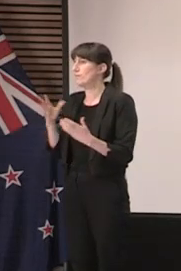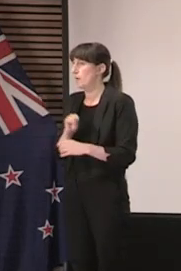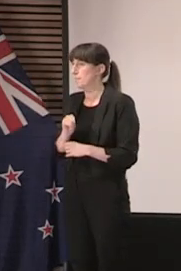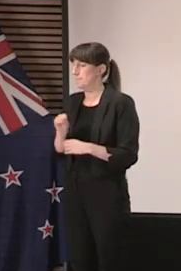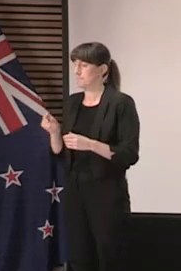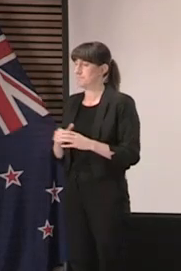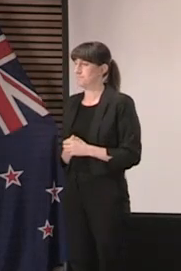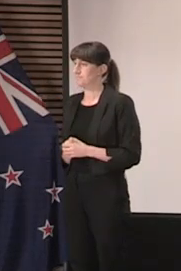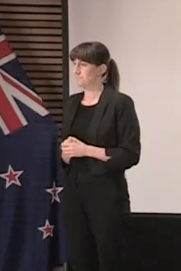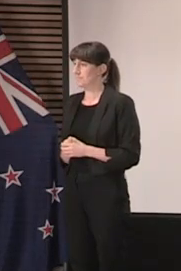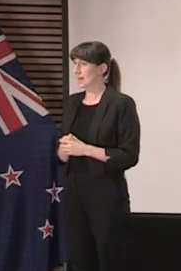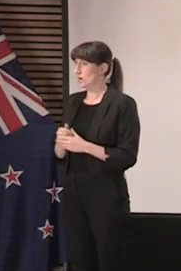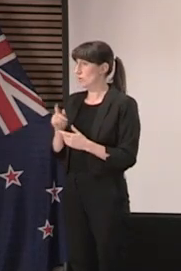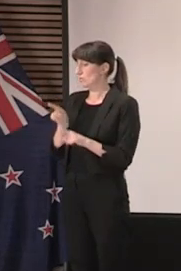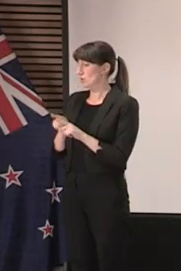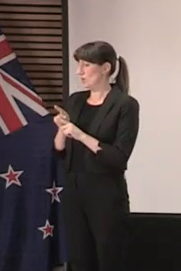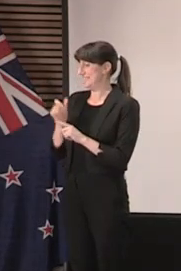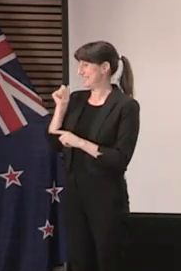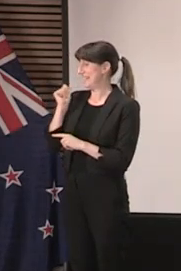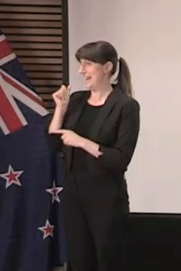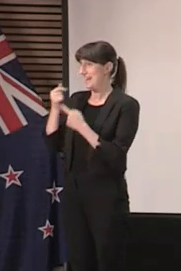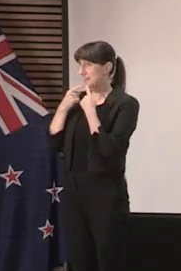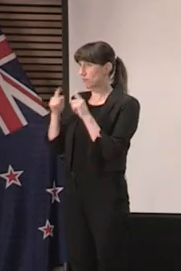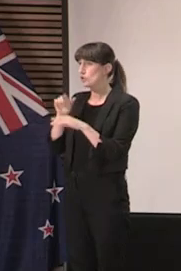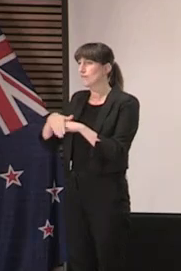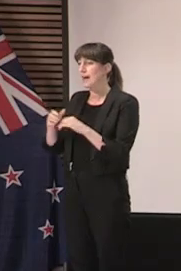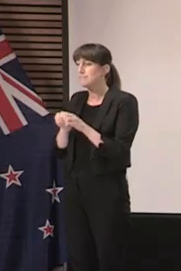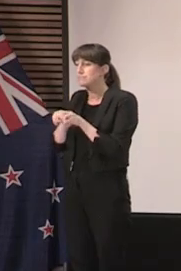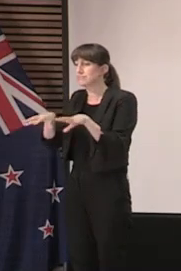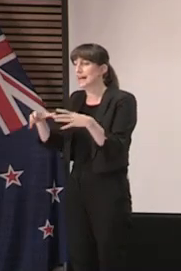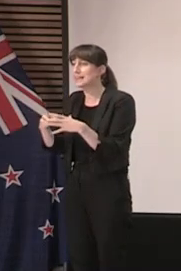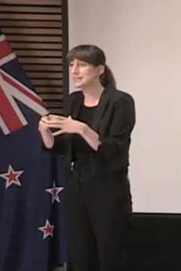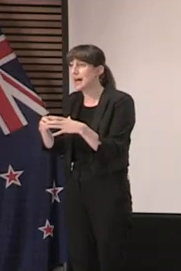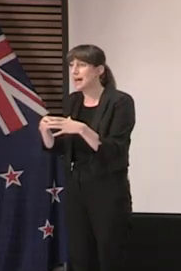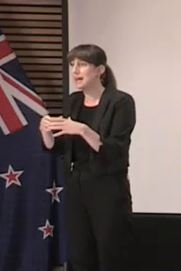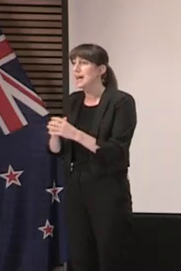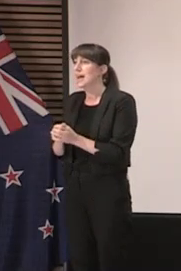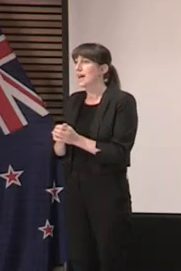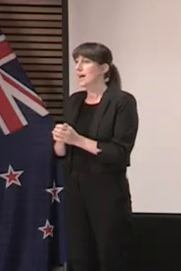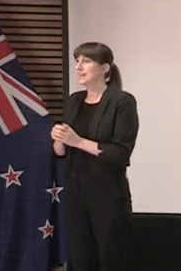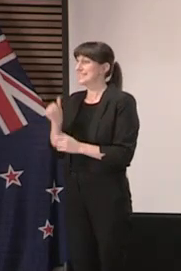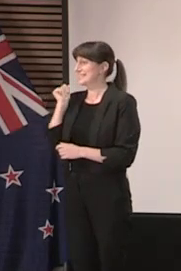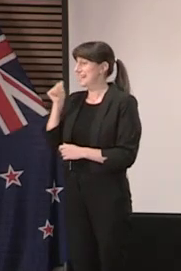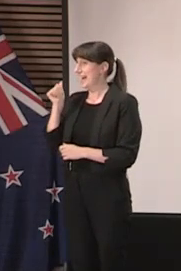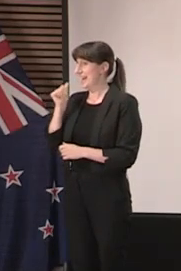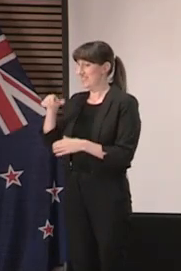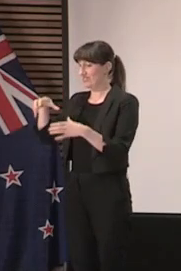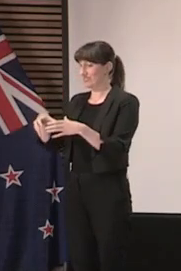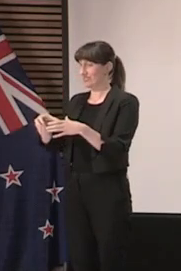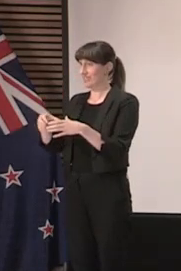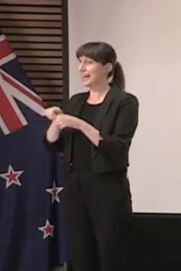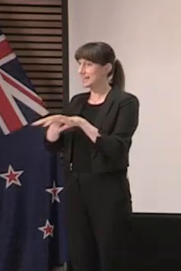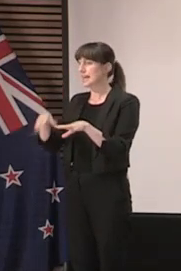we talked about yesterday, which is also linked to an aged residential care facility. That was named yesterday by that facility itself, St